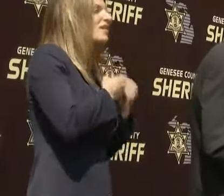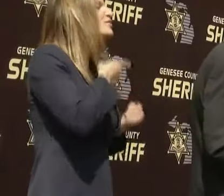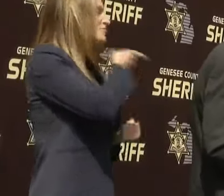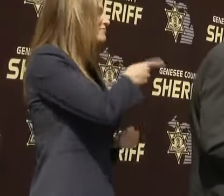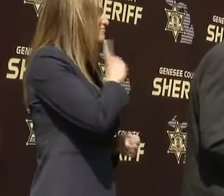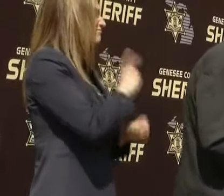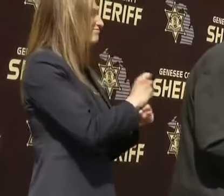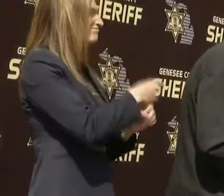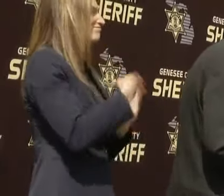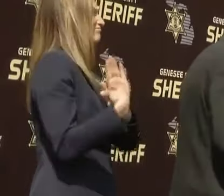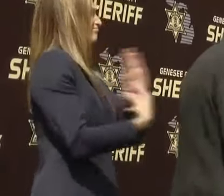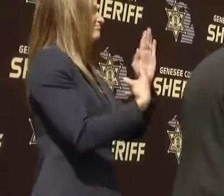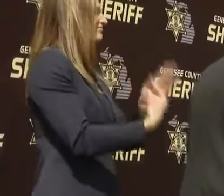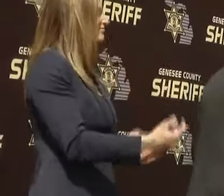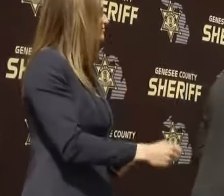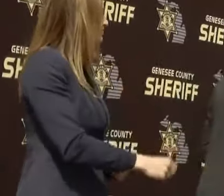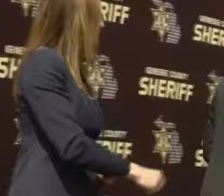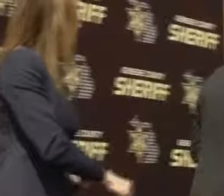based upon. Prosecutor David Lane.